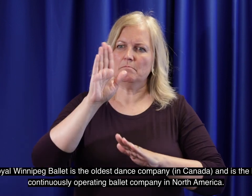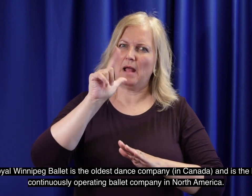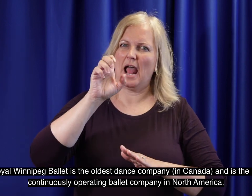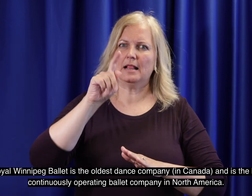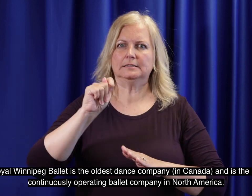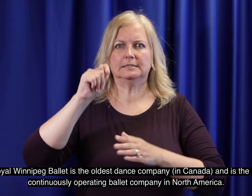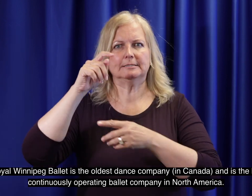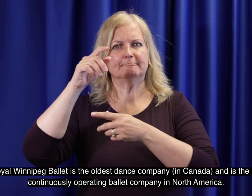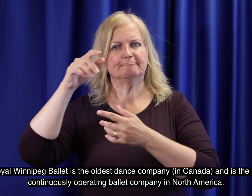company in North America.